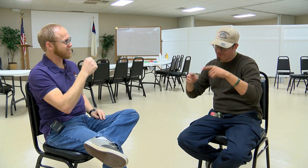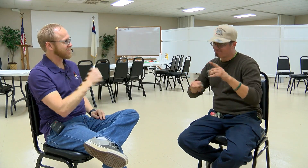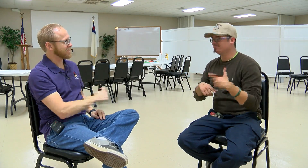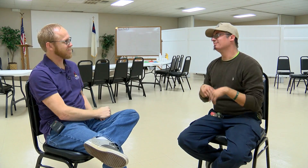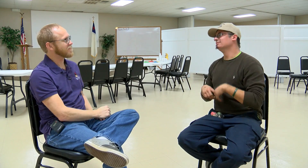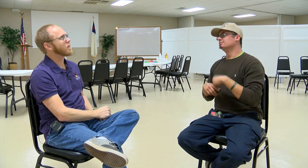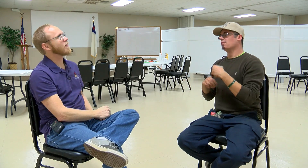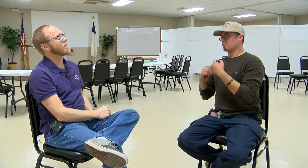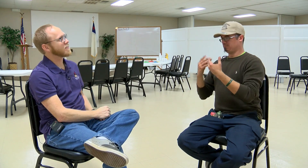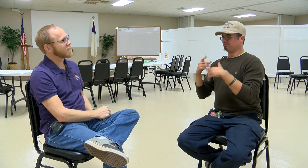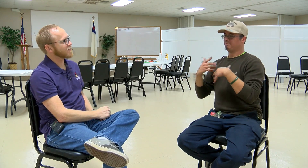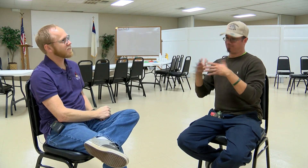many deaf are not taught.